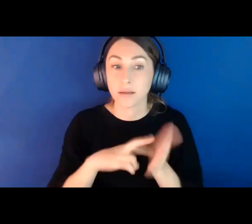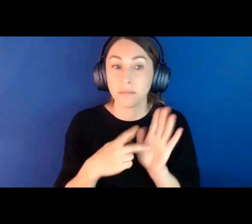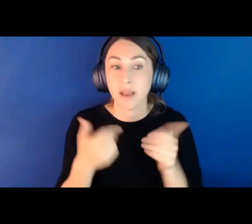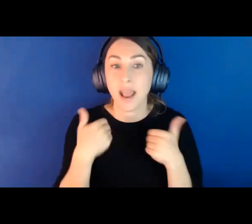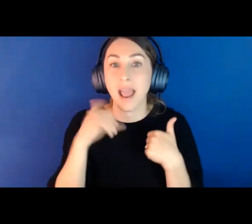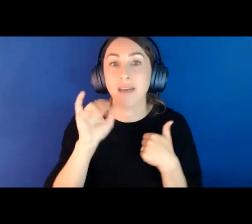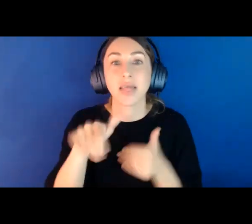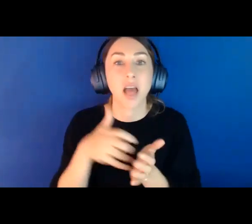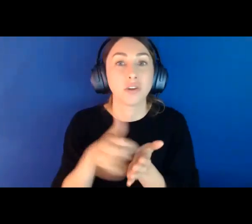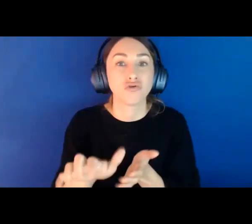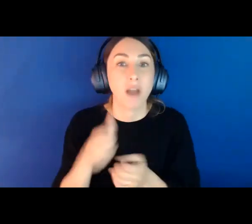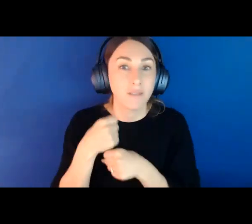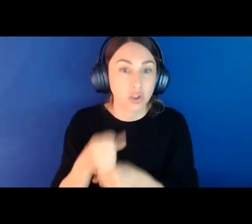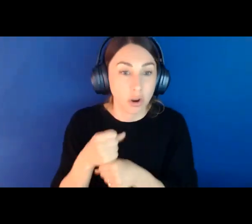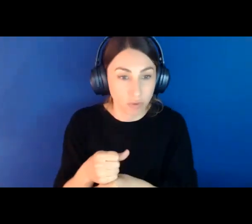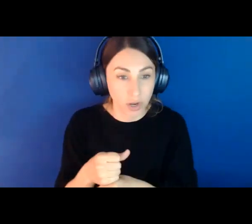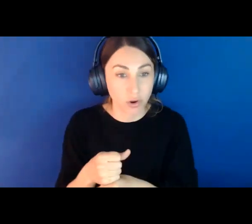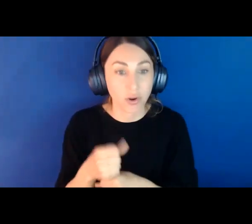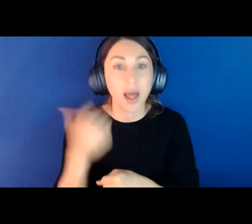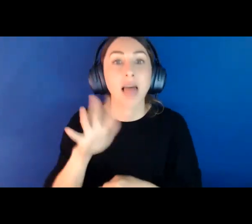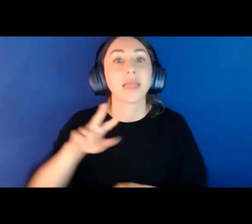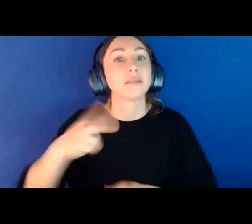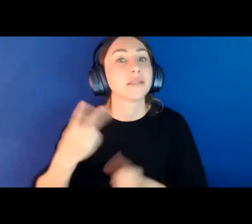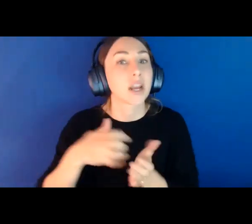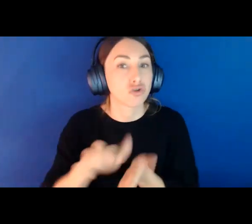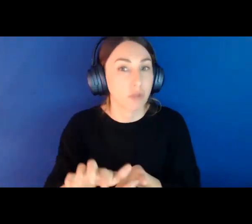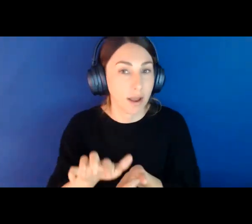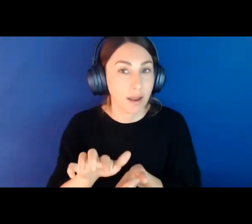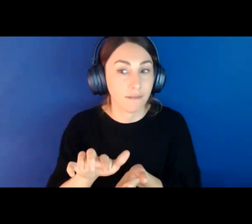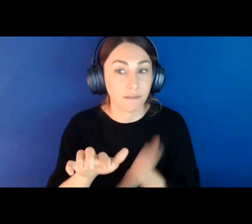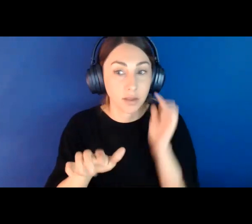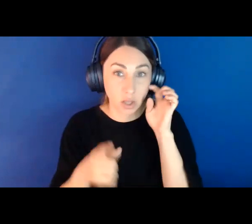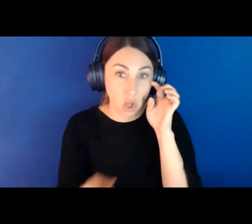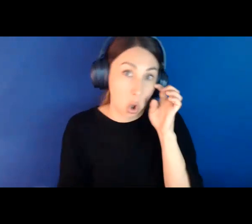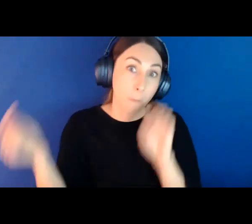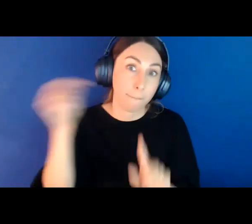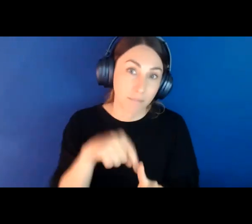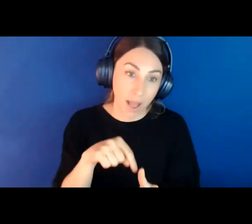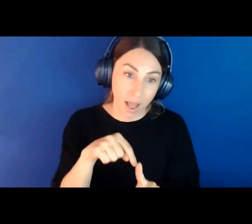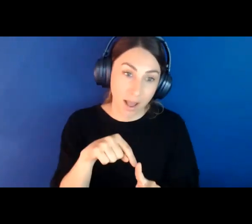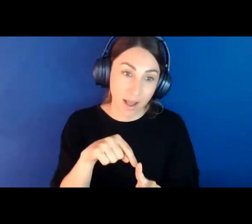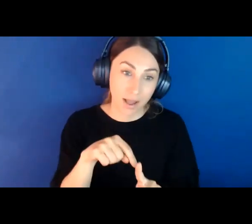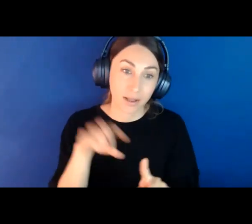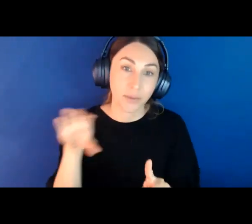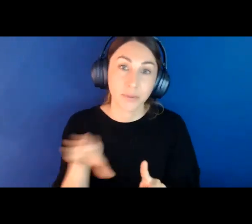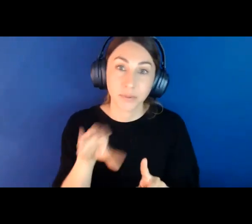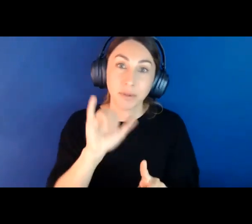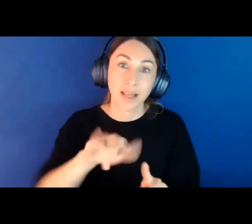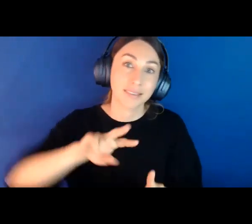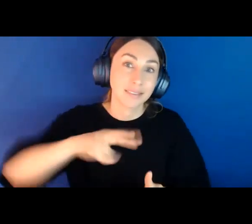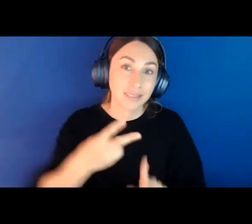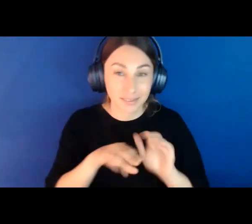generator. Then you have your second draft. You go back, do your second accessibility